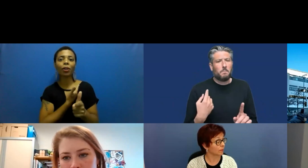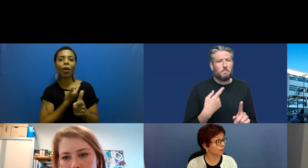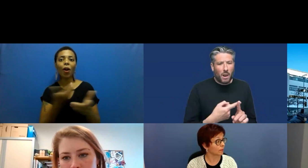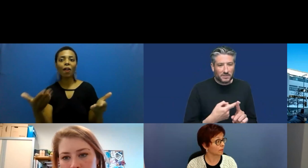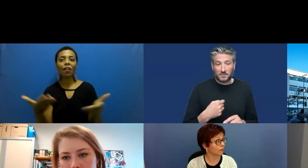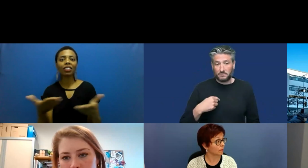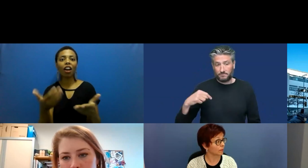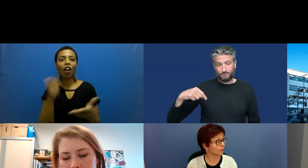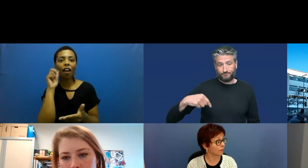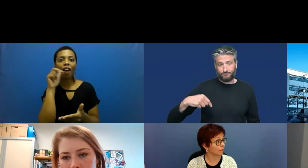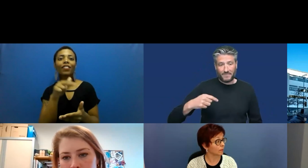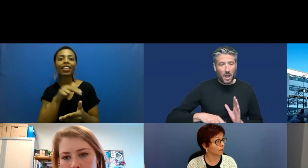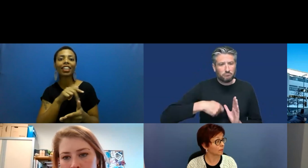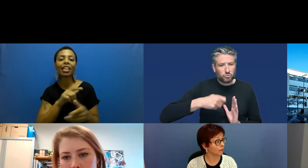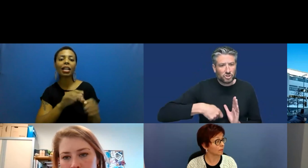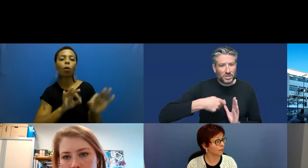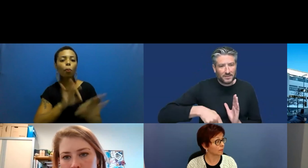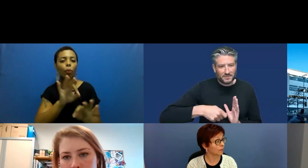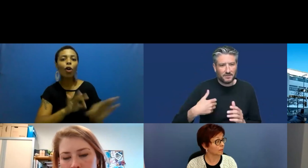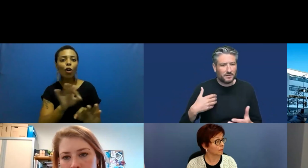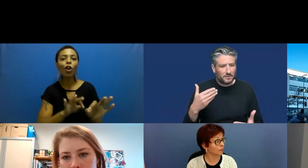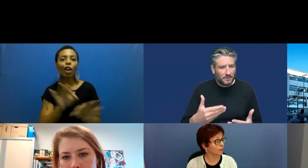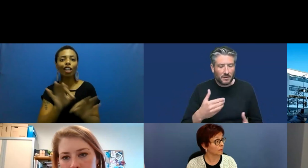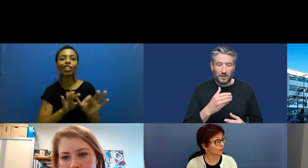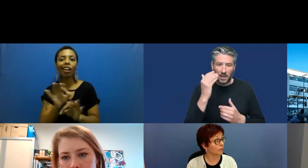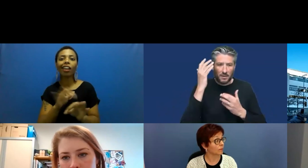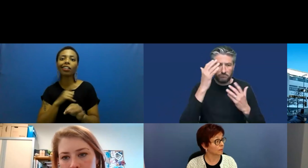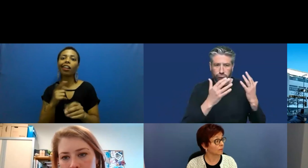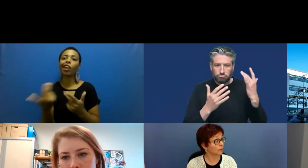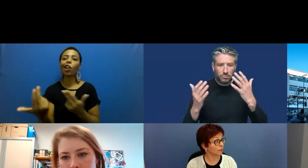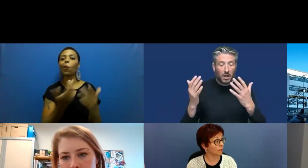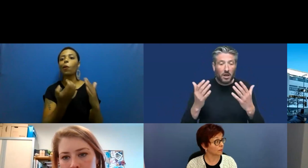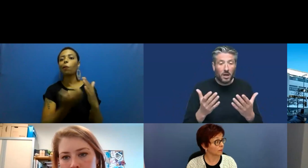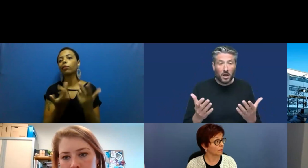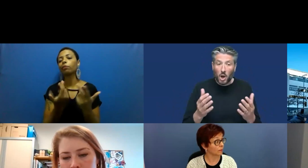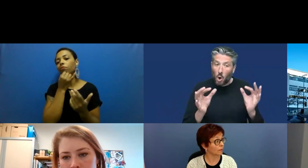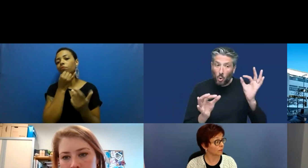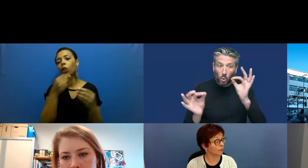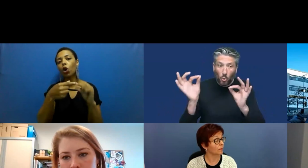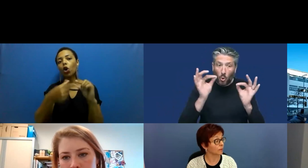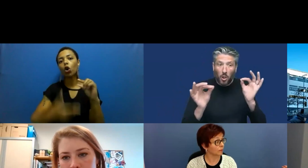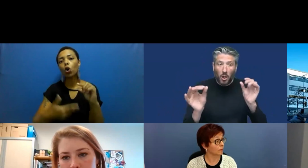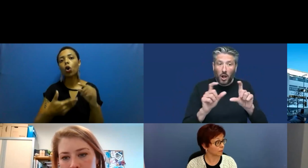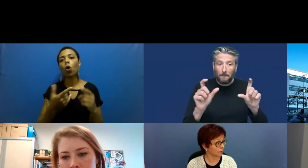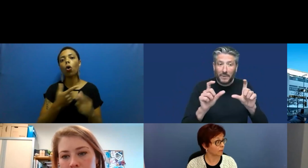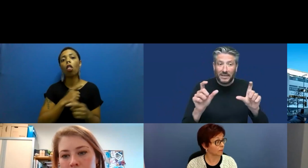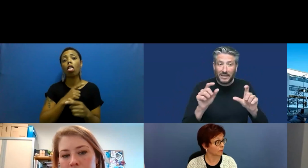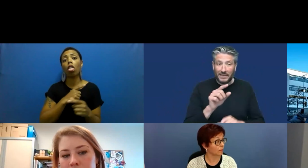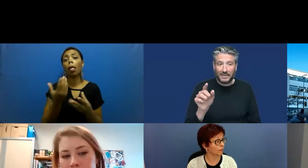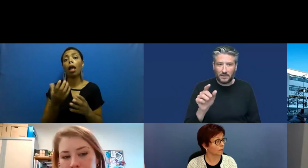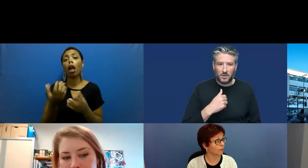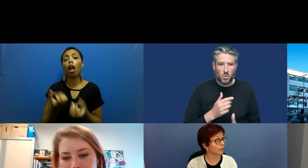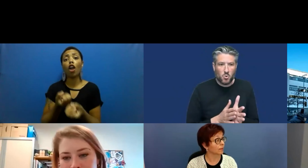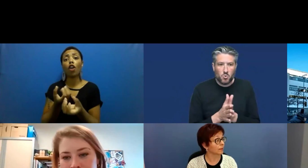that if we allow companies like Google to come in, they will want to collect the data